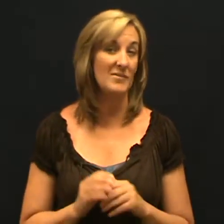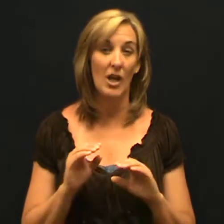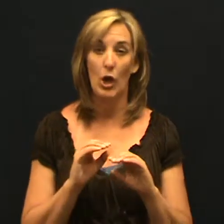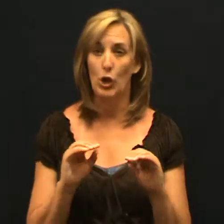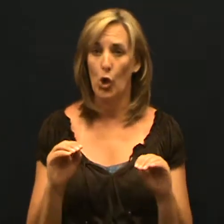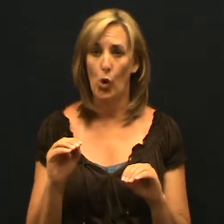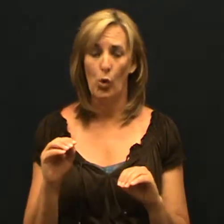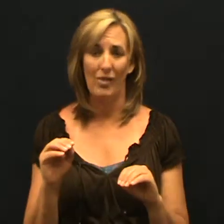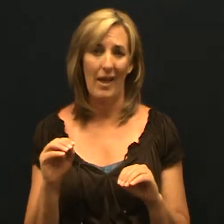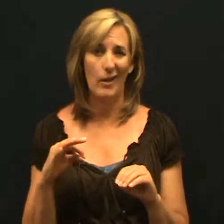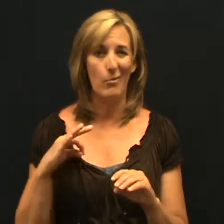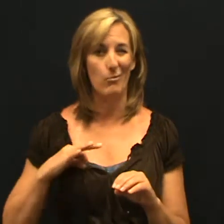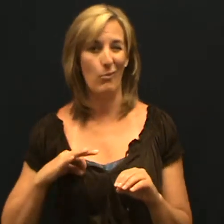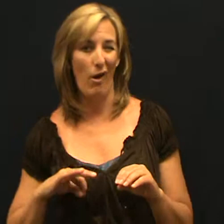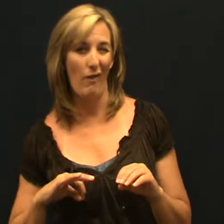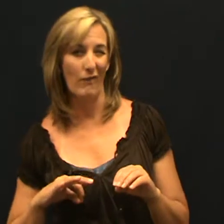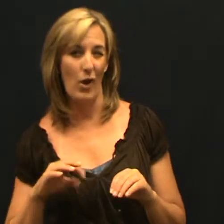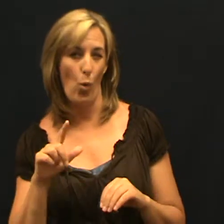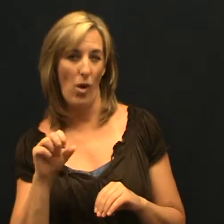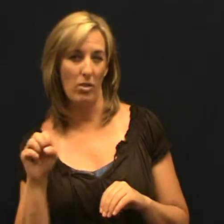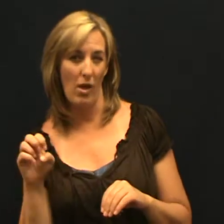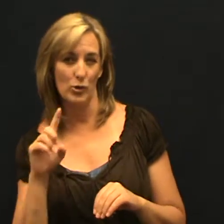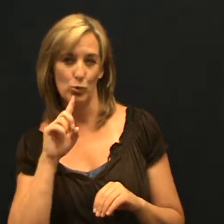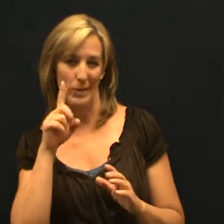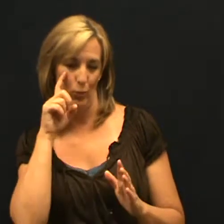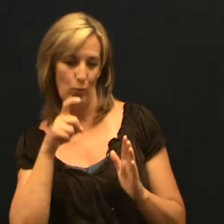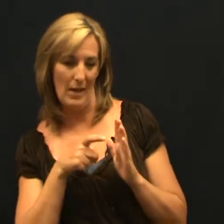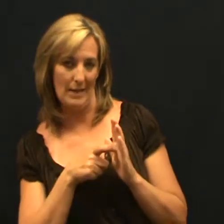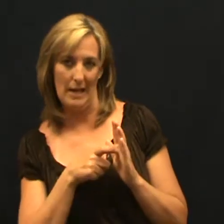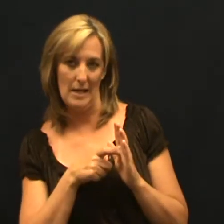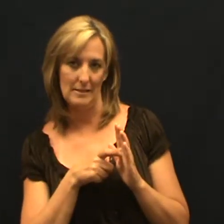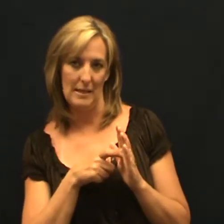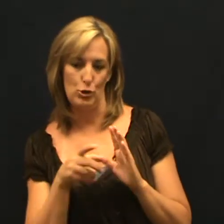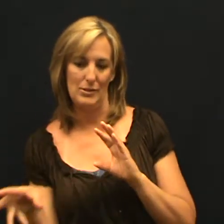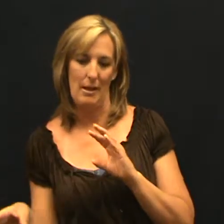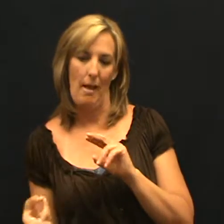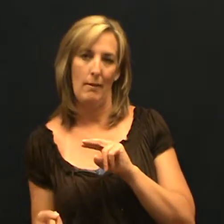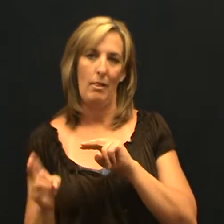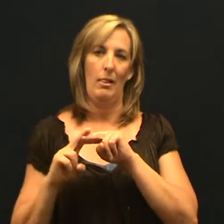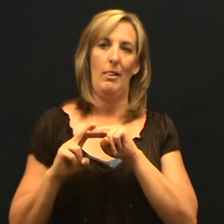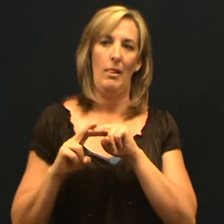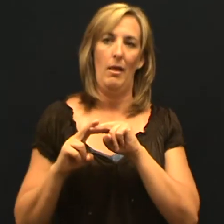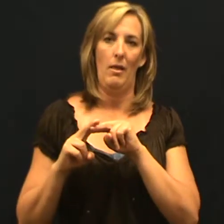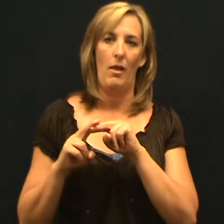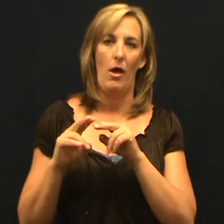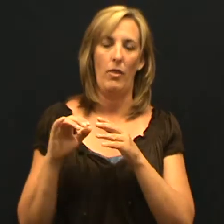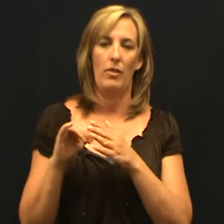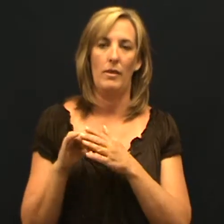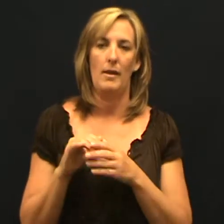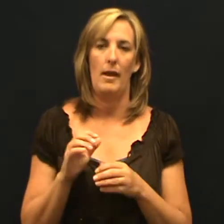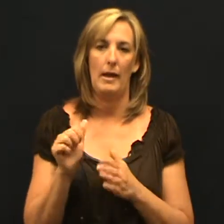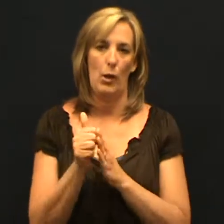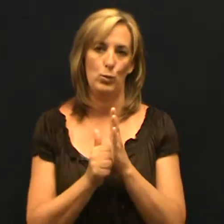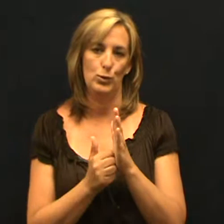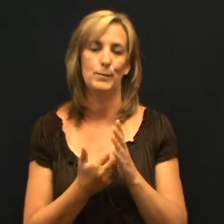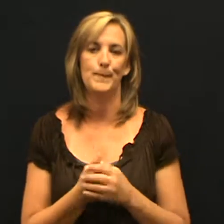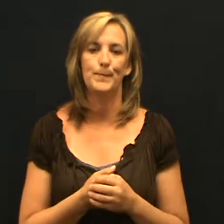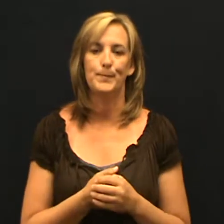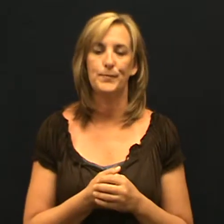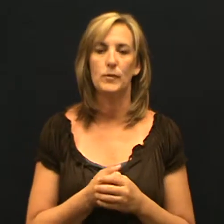is recognized on treasury stock transactions. So let's look at our third learning objective,